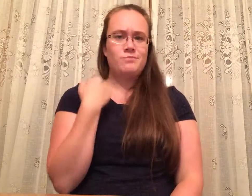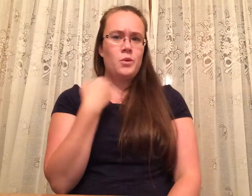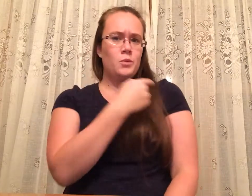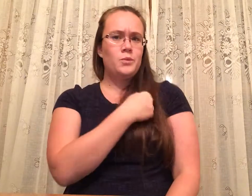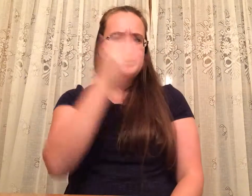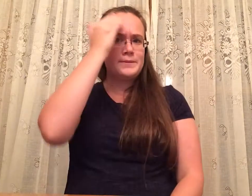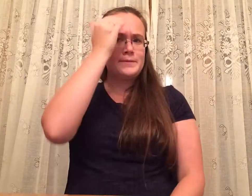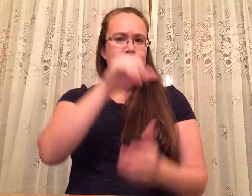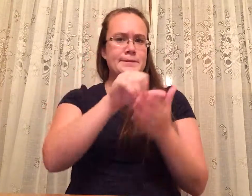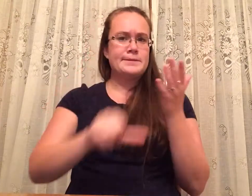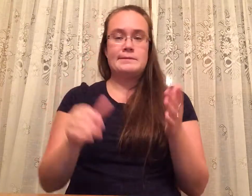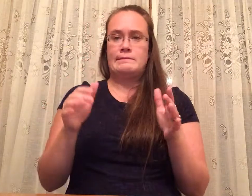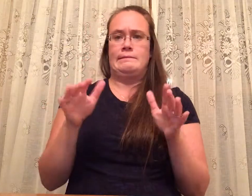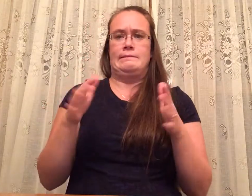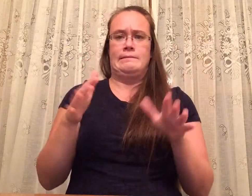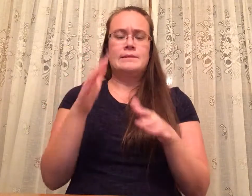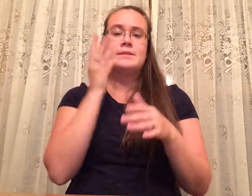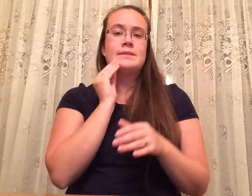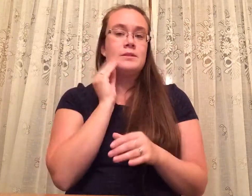experience. However, at the Springfield Clinic Ambulatory Surgery